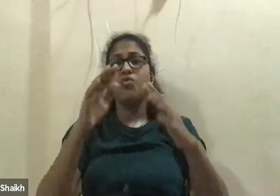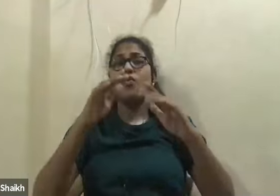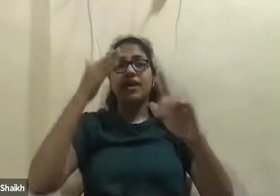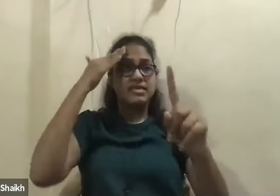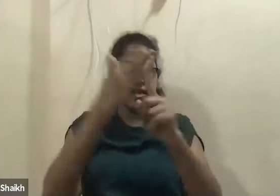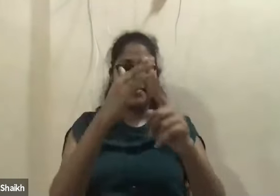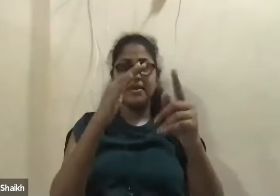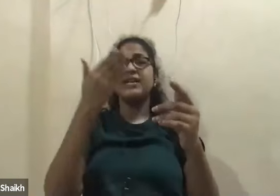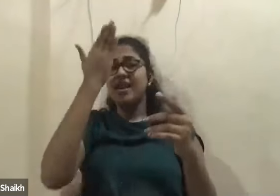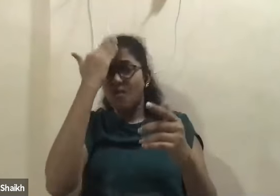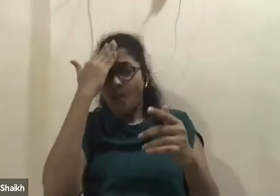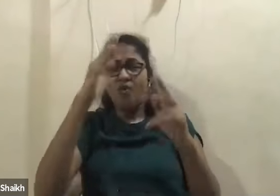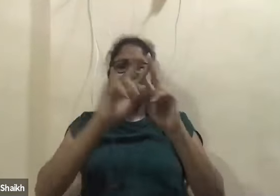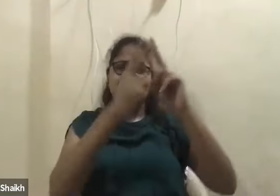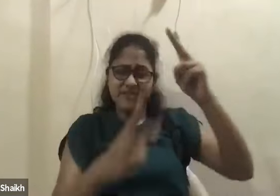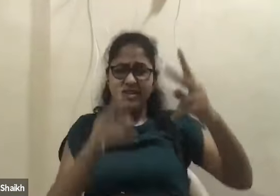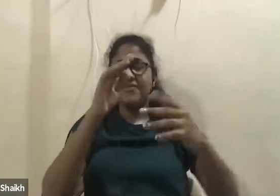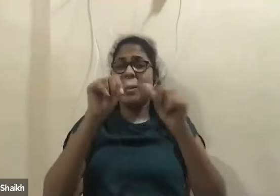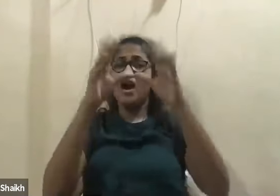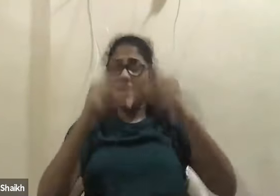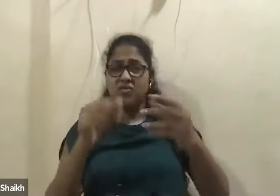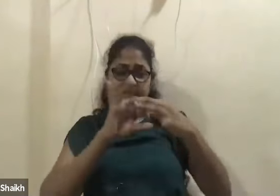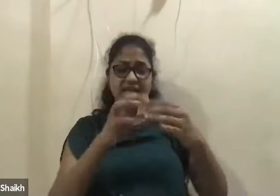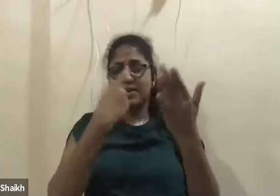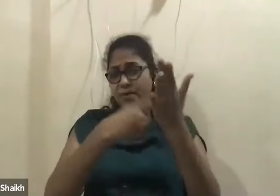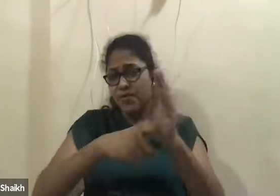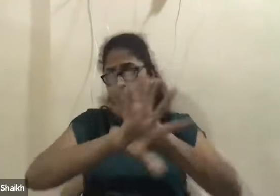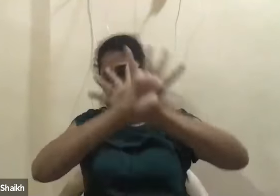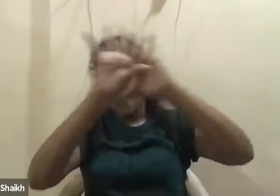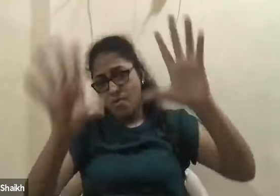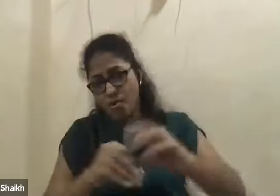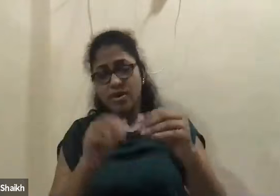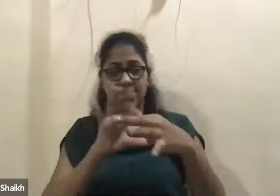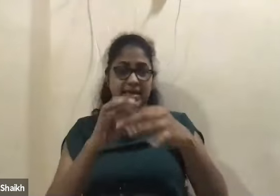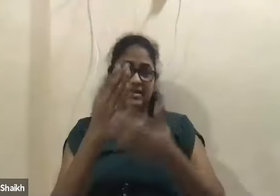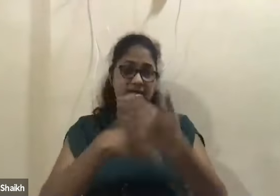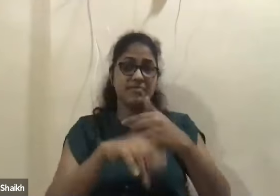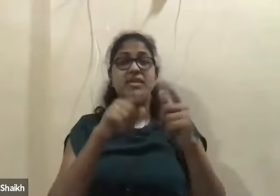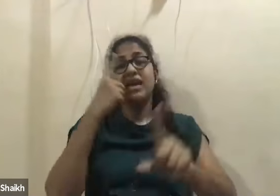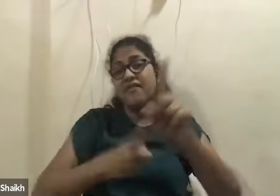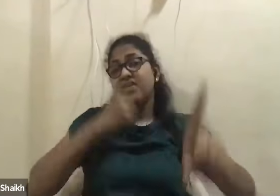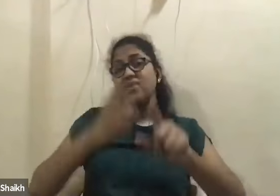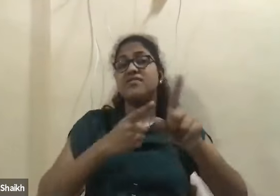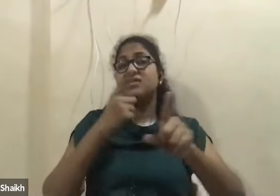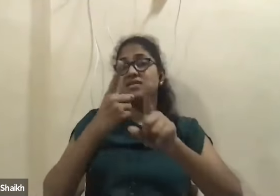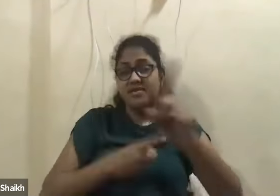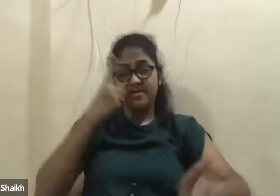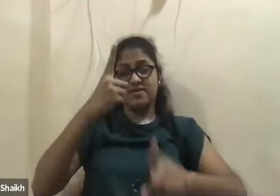liabilities, everything of the person with disabilities. And they will have to do this every year, 3 months before the financial year